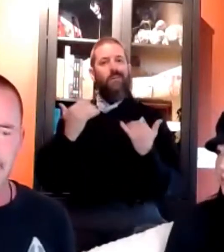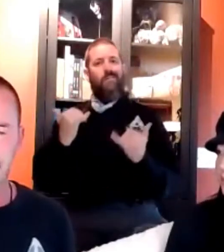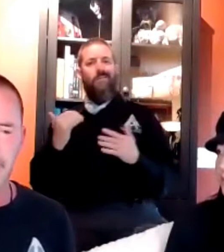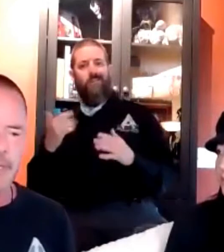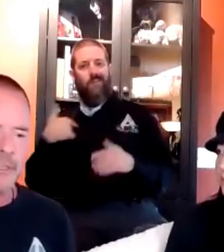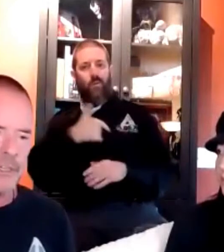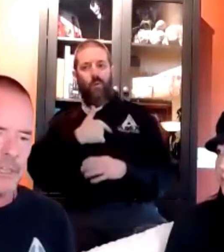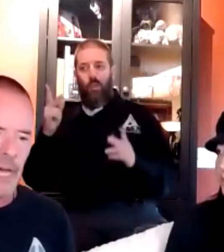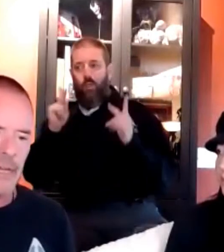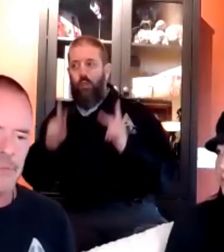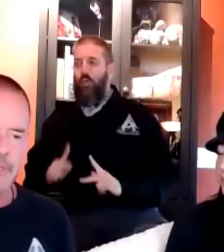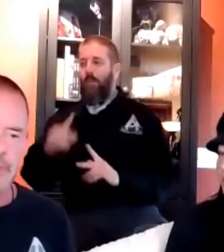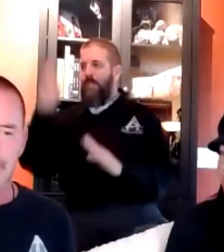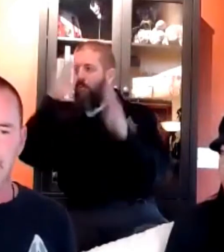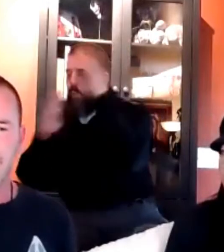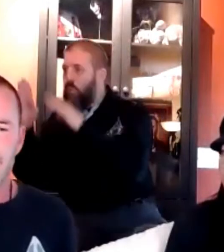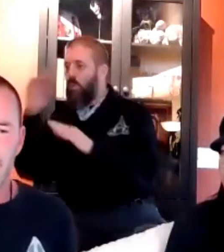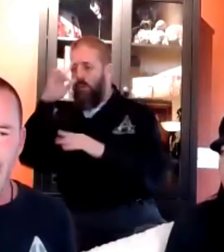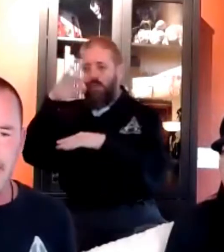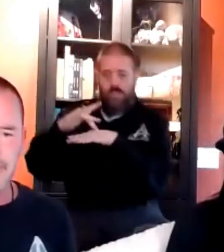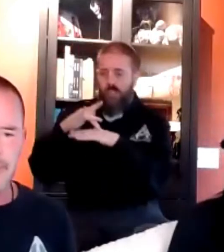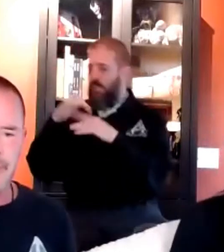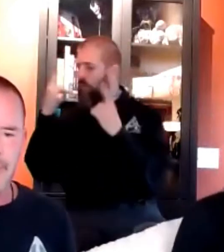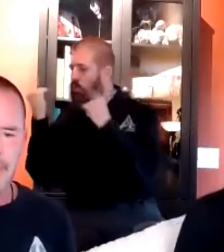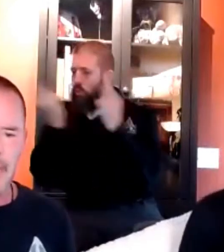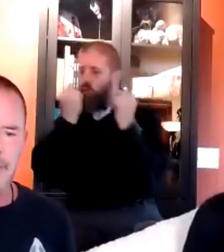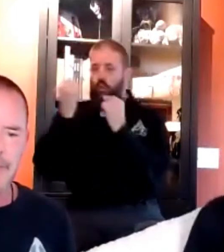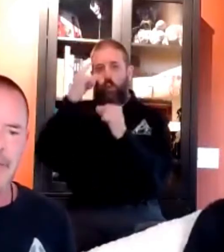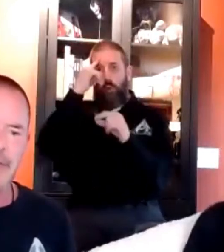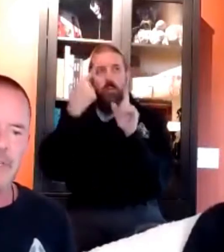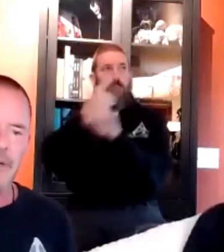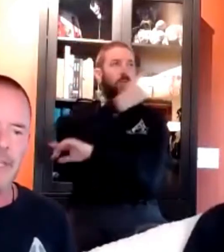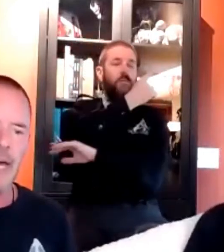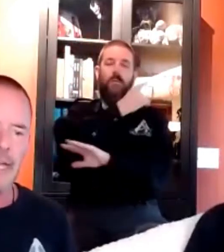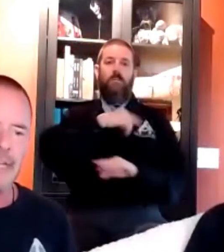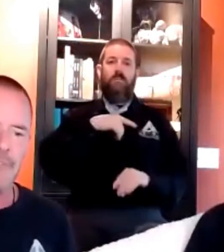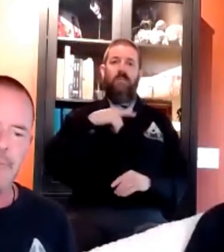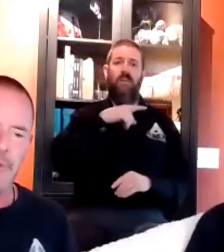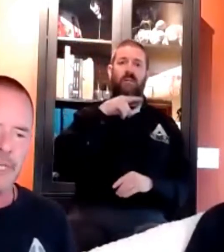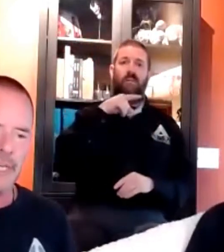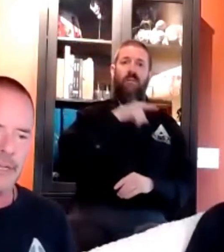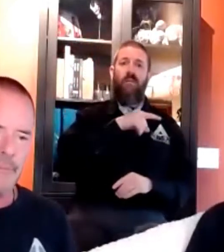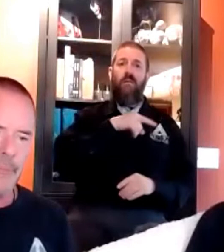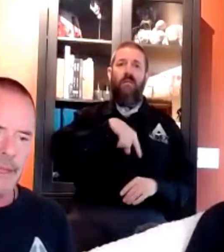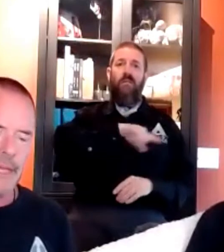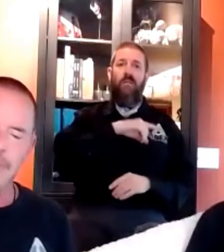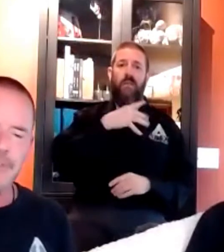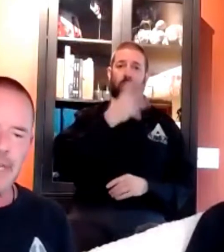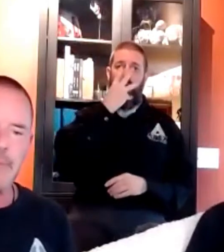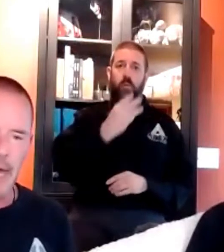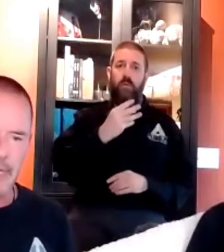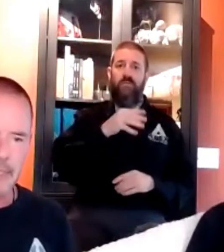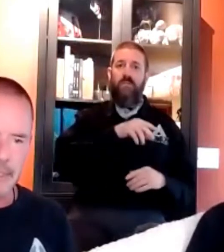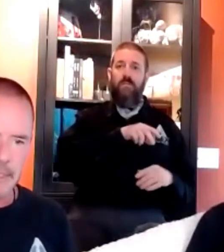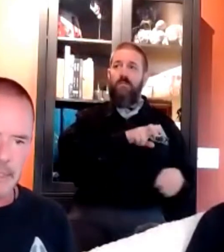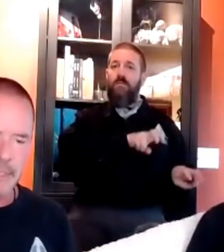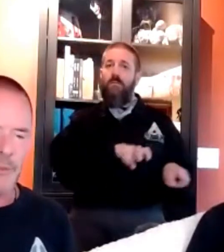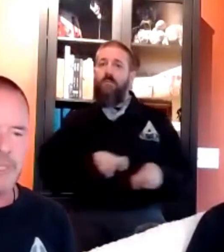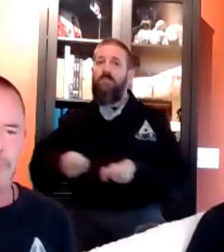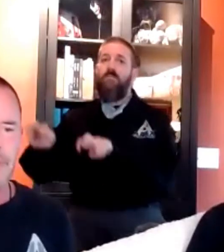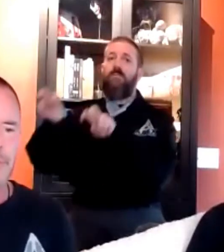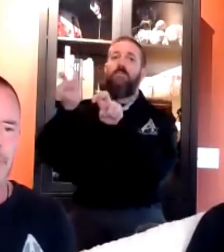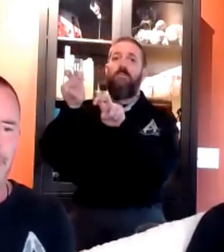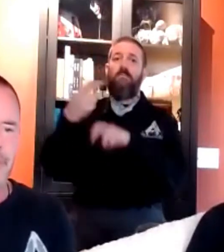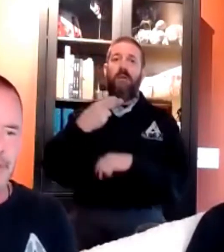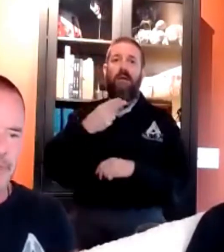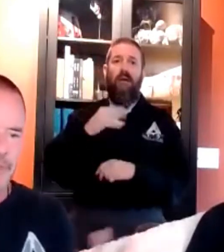about everything that's going on in our lives, and we stress and stuff like that. These guys go on the hike every morning. It's the same hike.